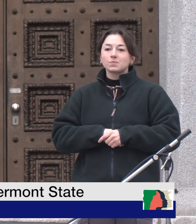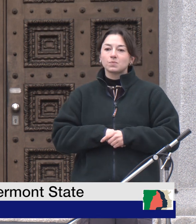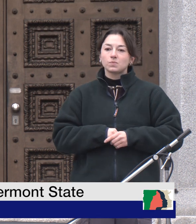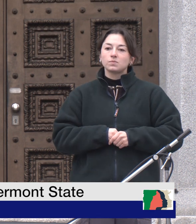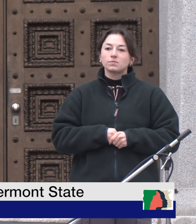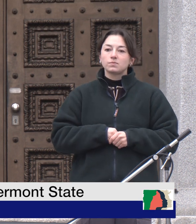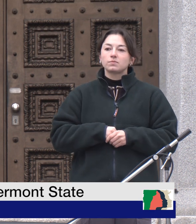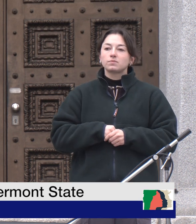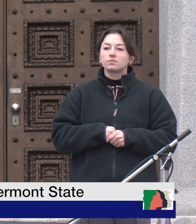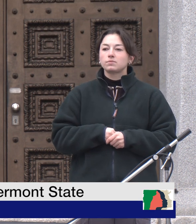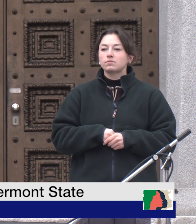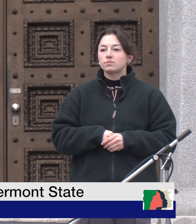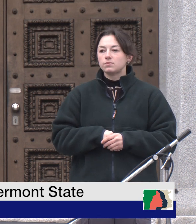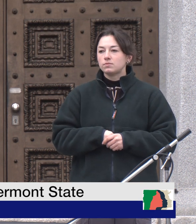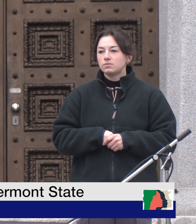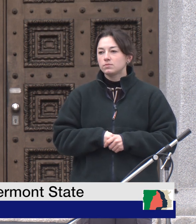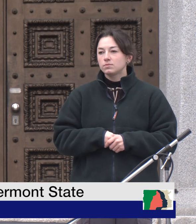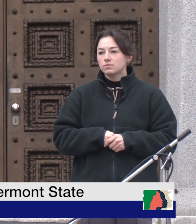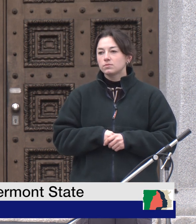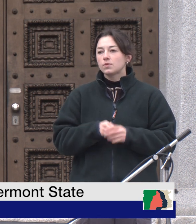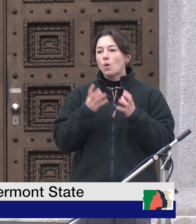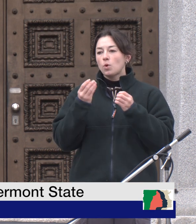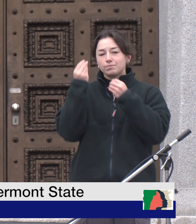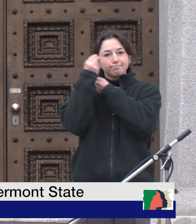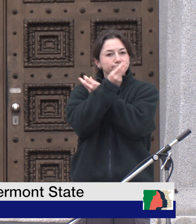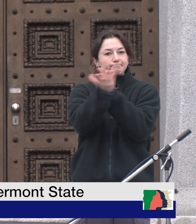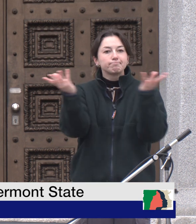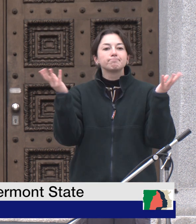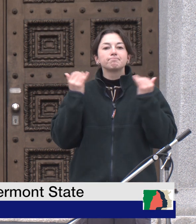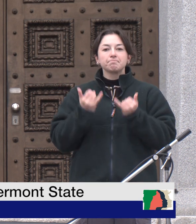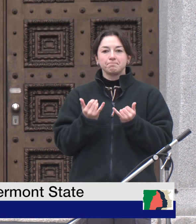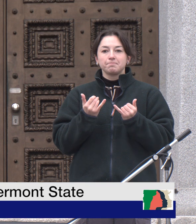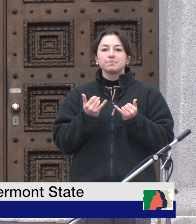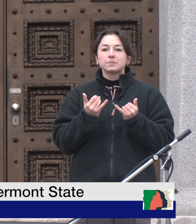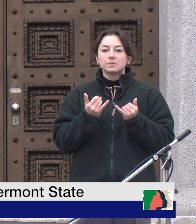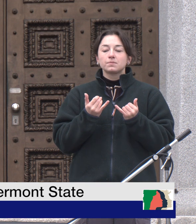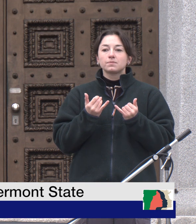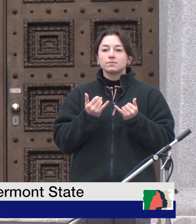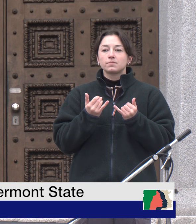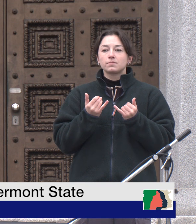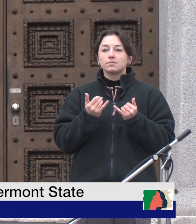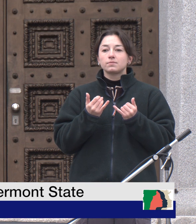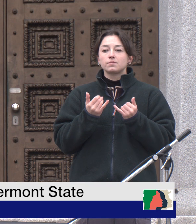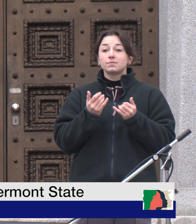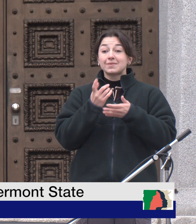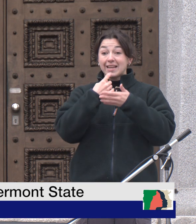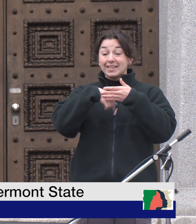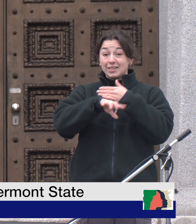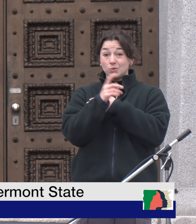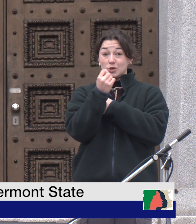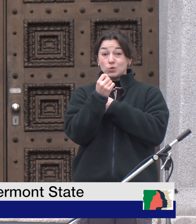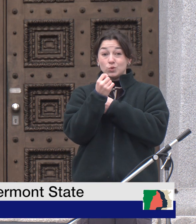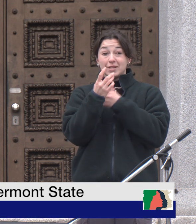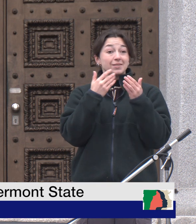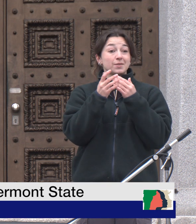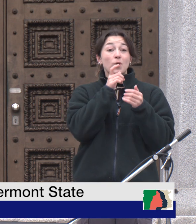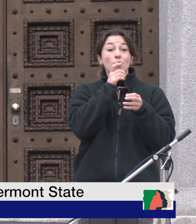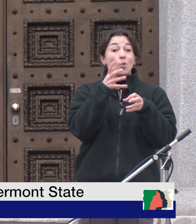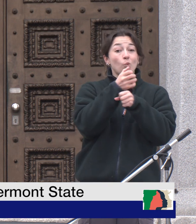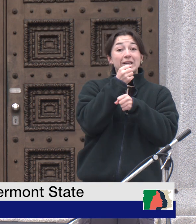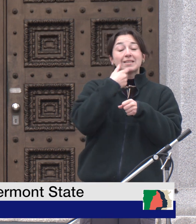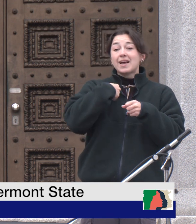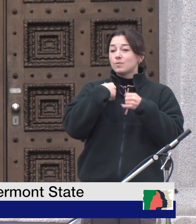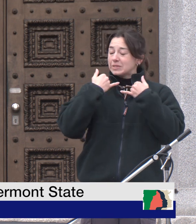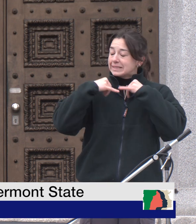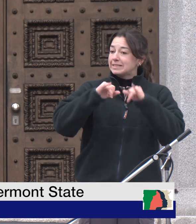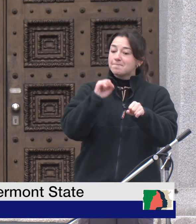I want to reassure you here today, regardless of what happens on Tuesday, I will do everything in my power to protect